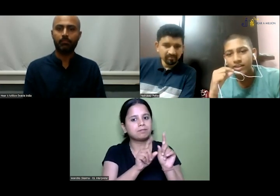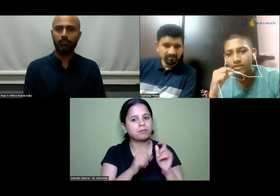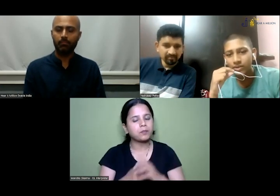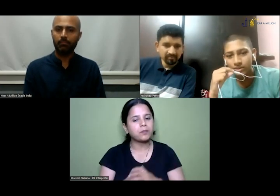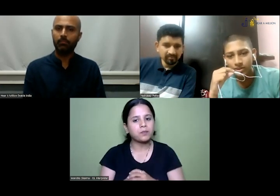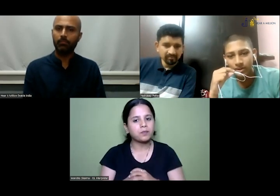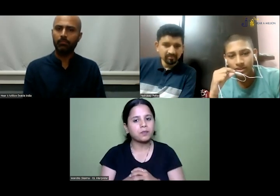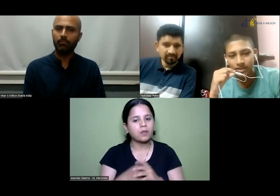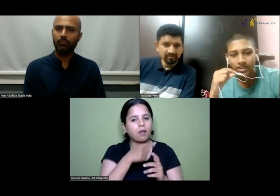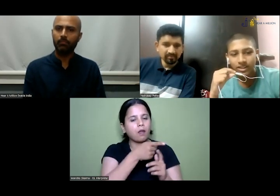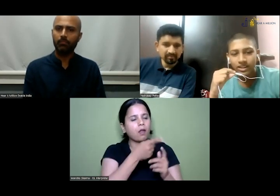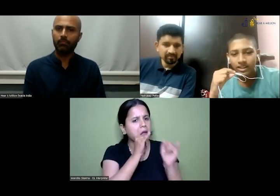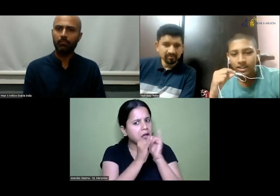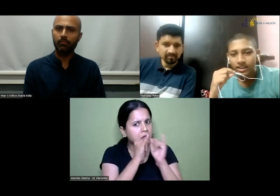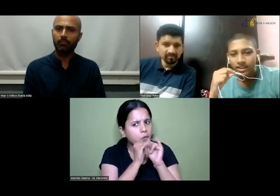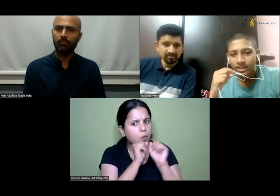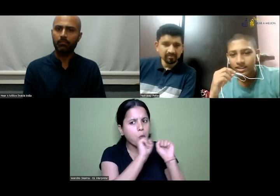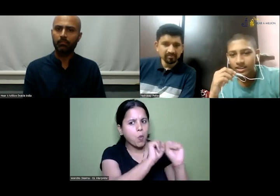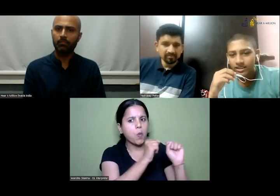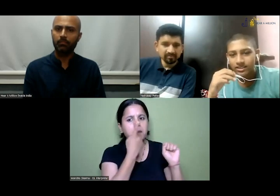in interviews or